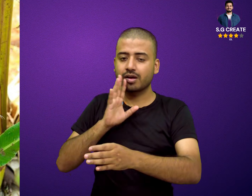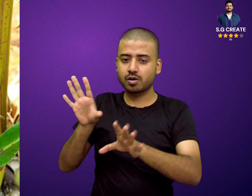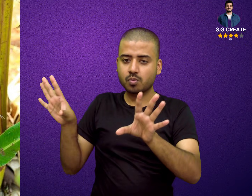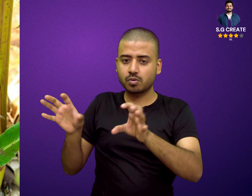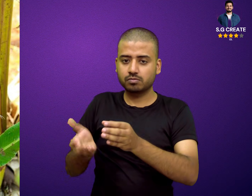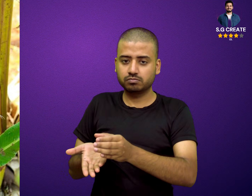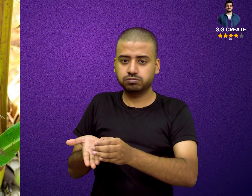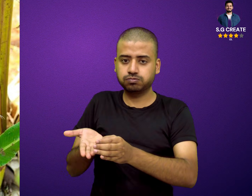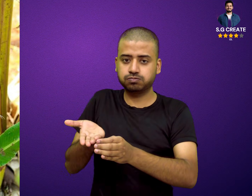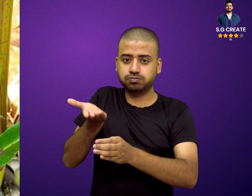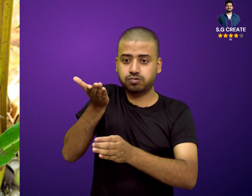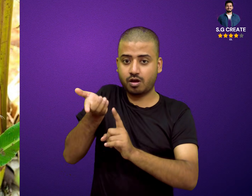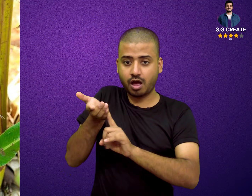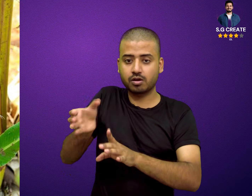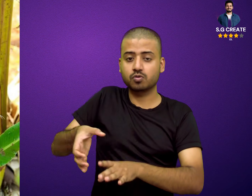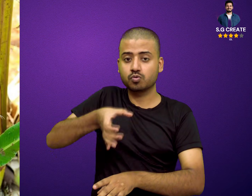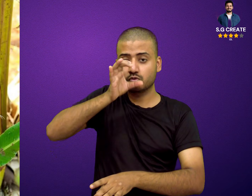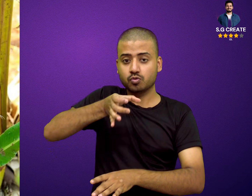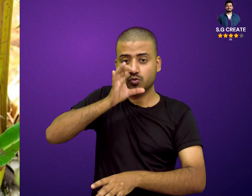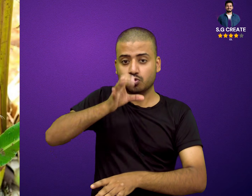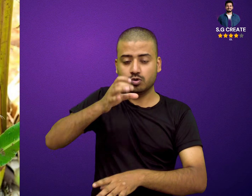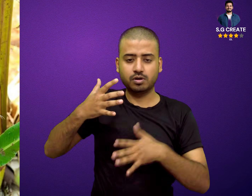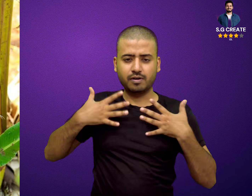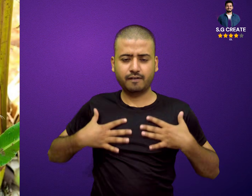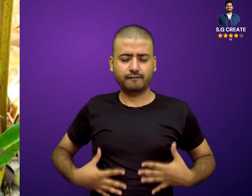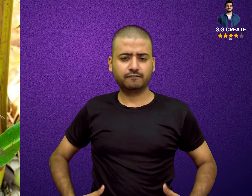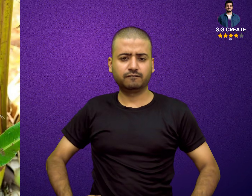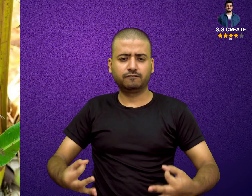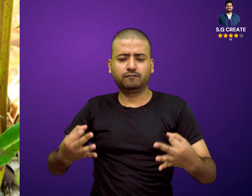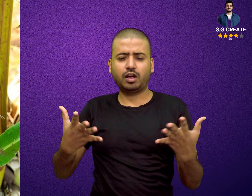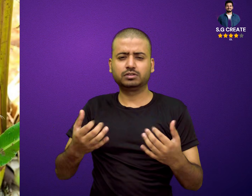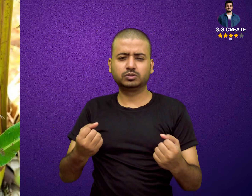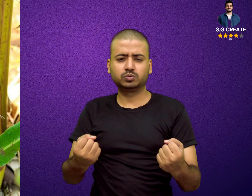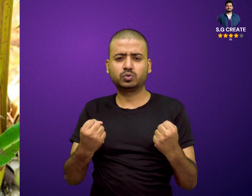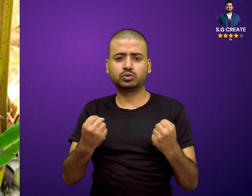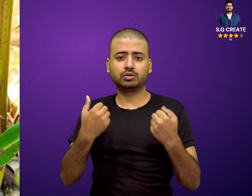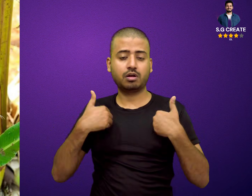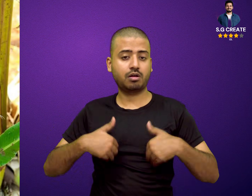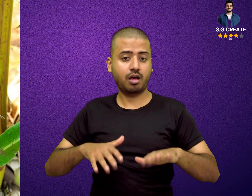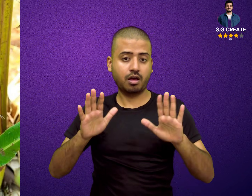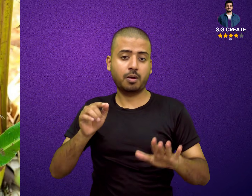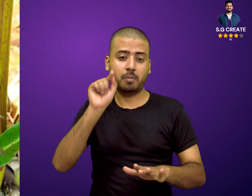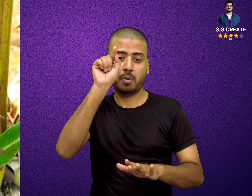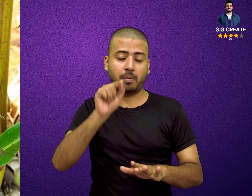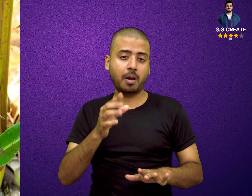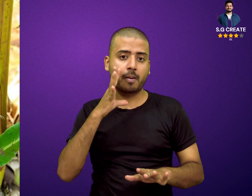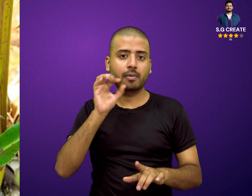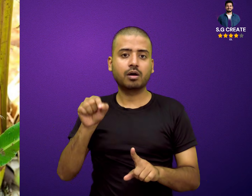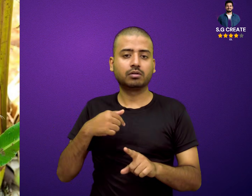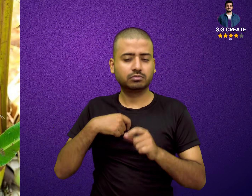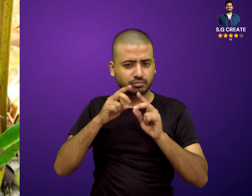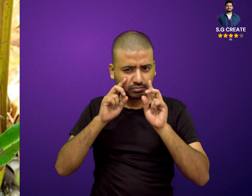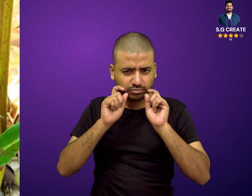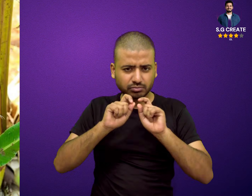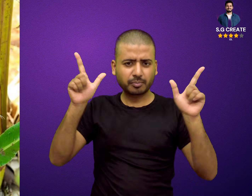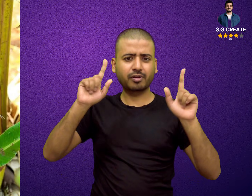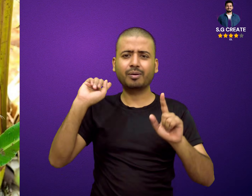nitrates, which act as natural crystal inhibitors to prevent calcium oxalates from forming painful kidney stones.